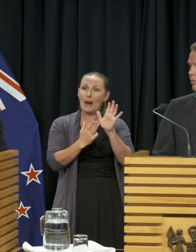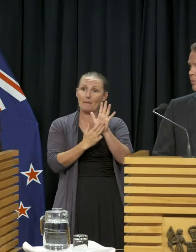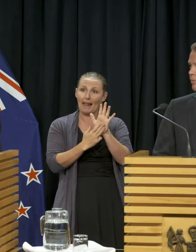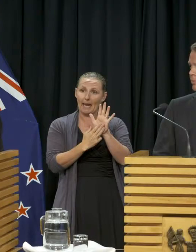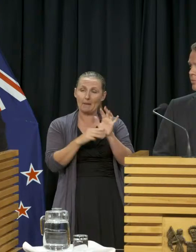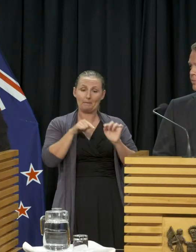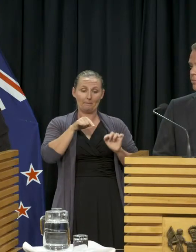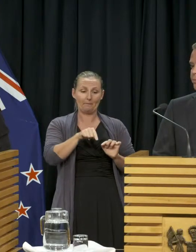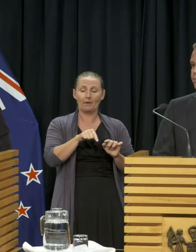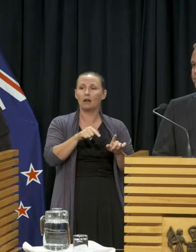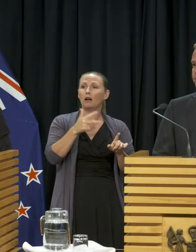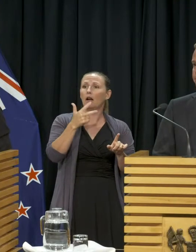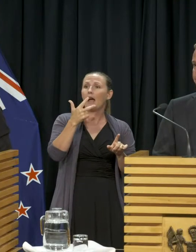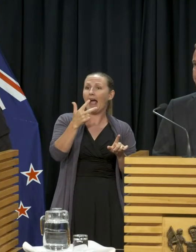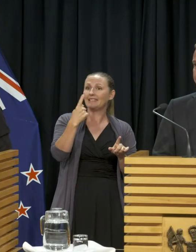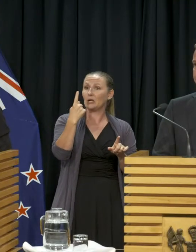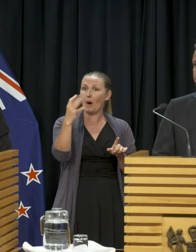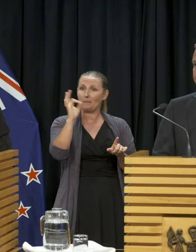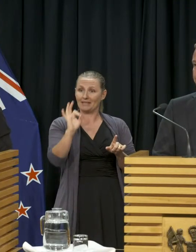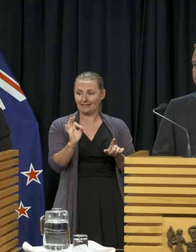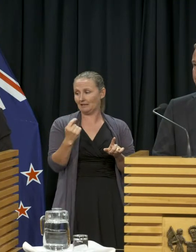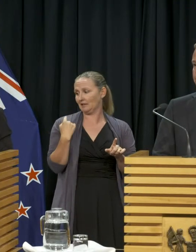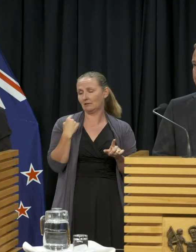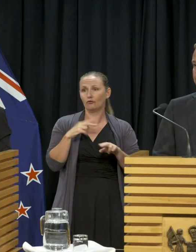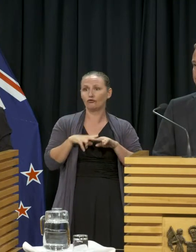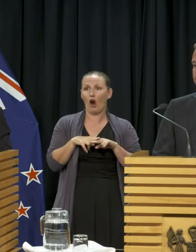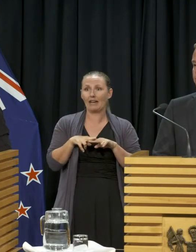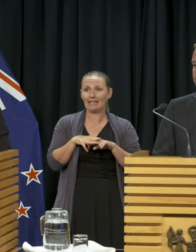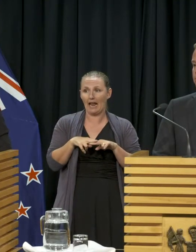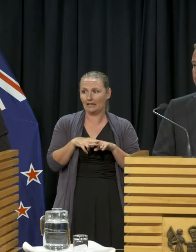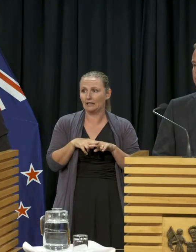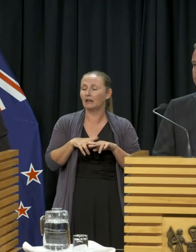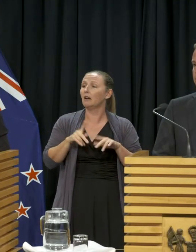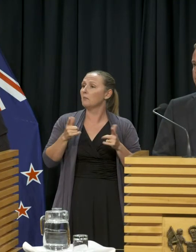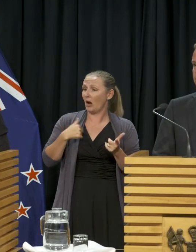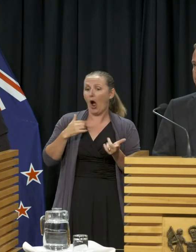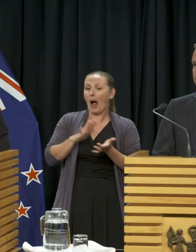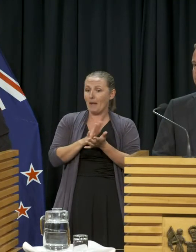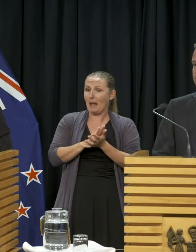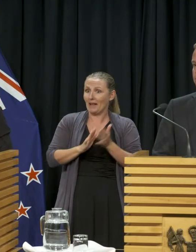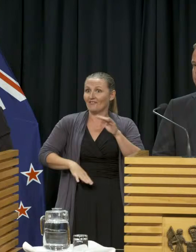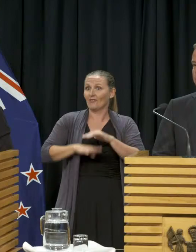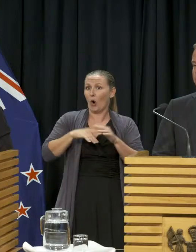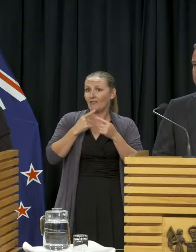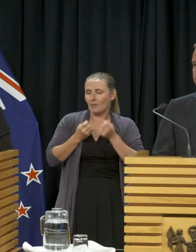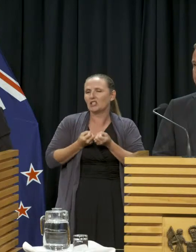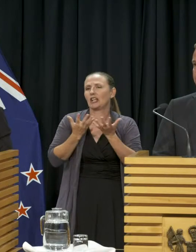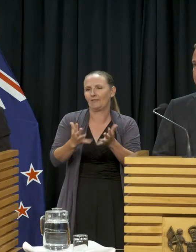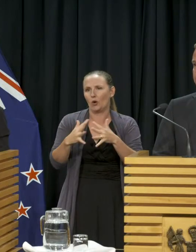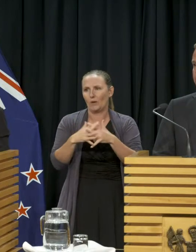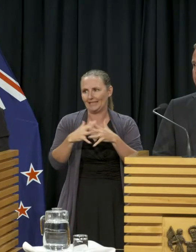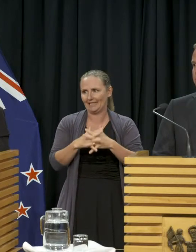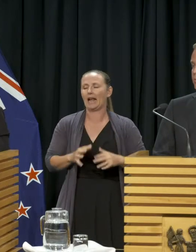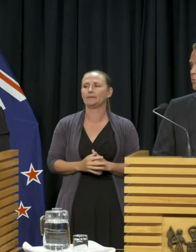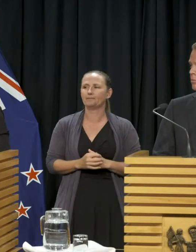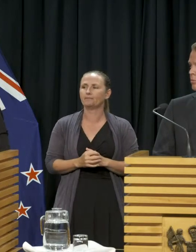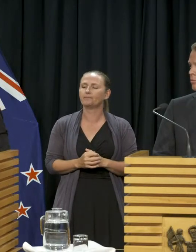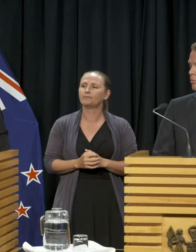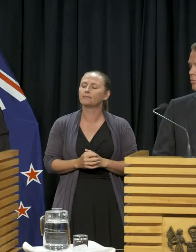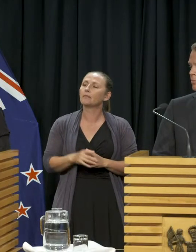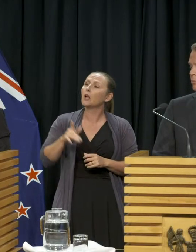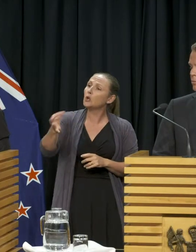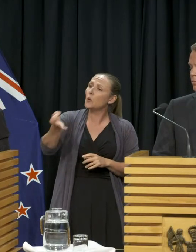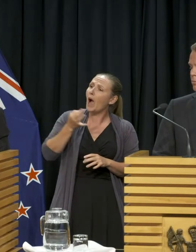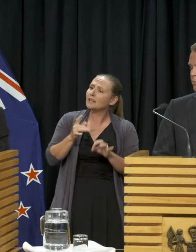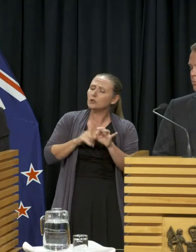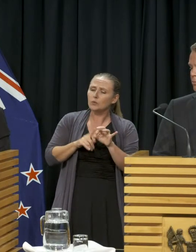were at 81% as of Friday. But again, I'm happy to provide that data on Wednesday. I think, look, the question here you're